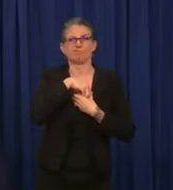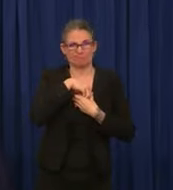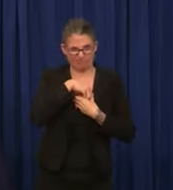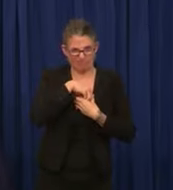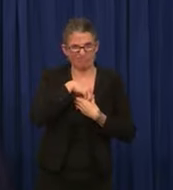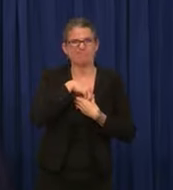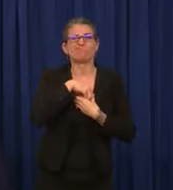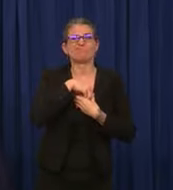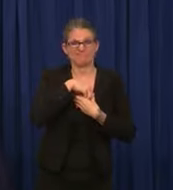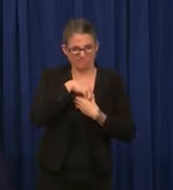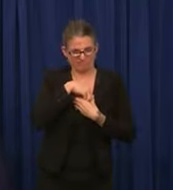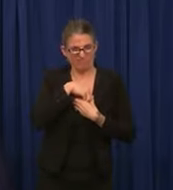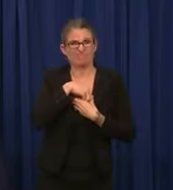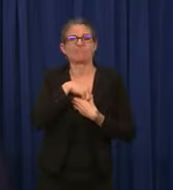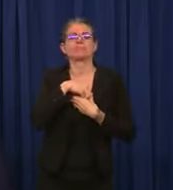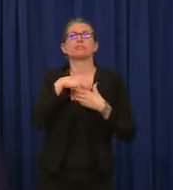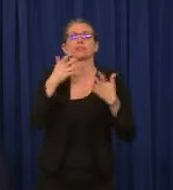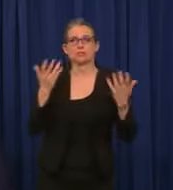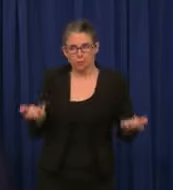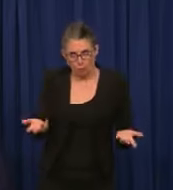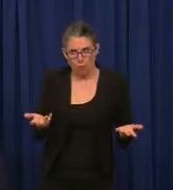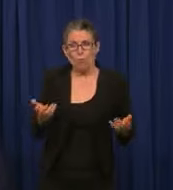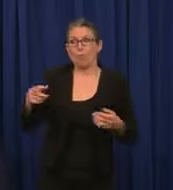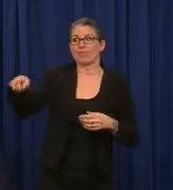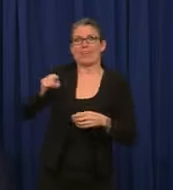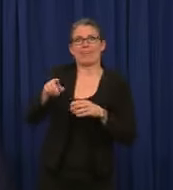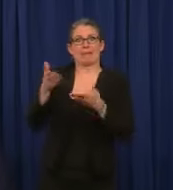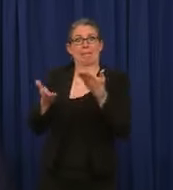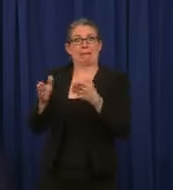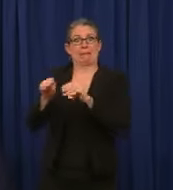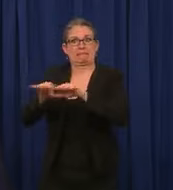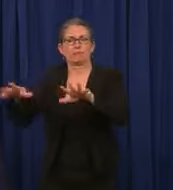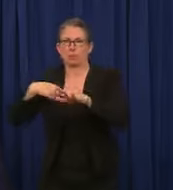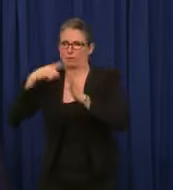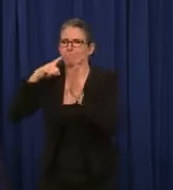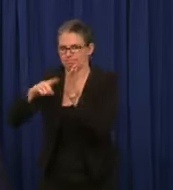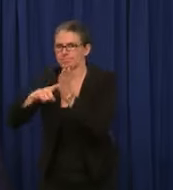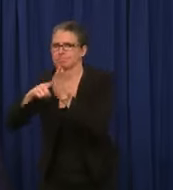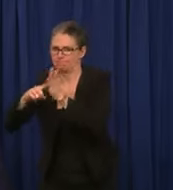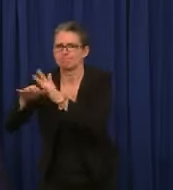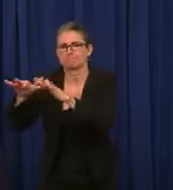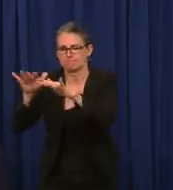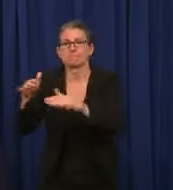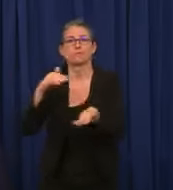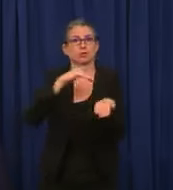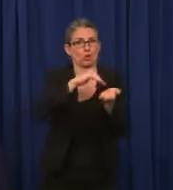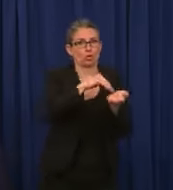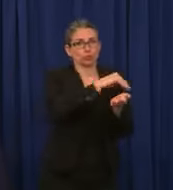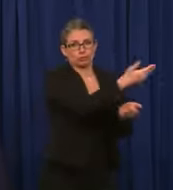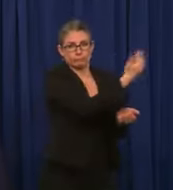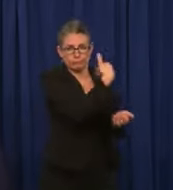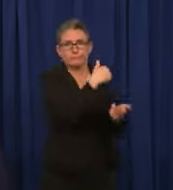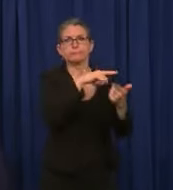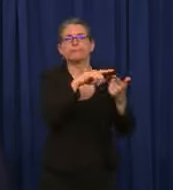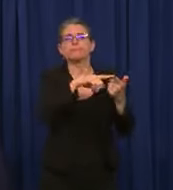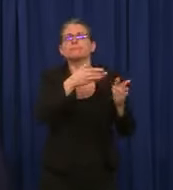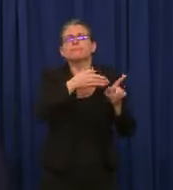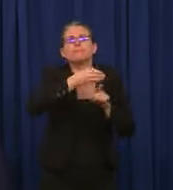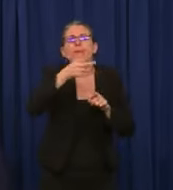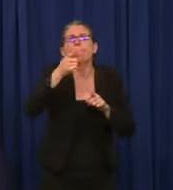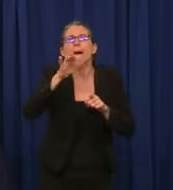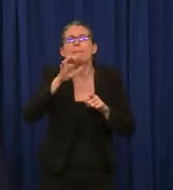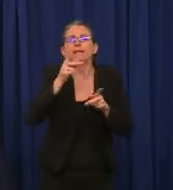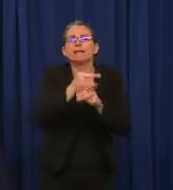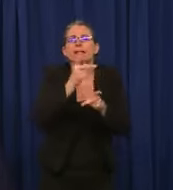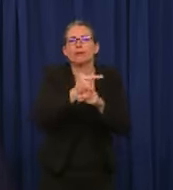of epidemiologists, as well as public health nurses, are deeply engaged with shelter management and city officials